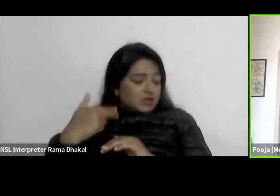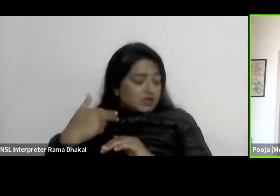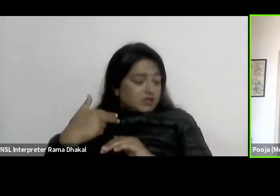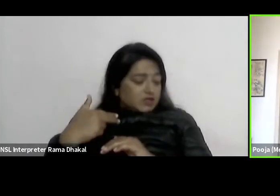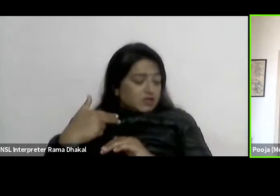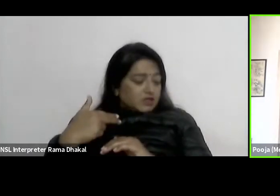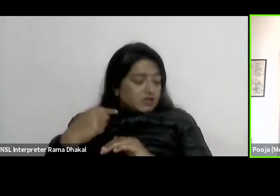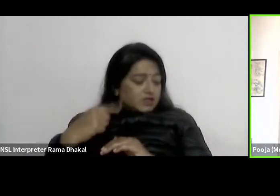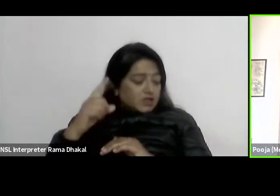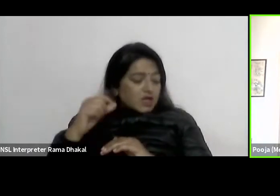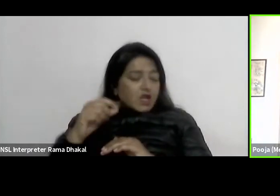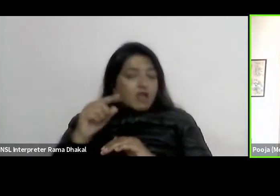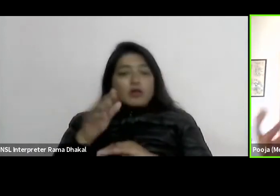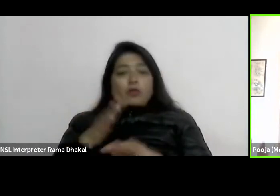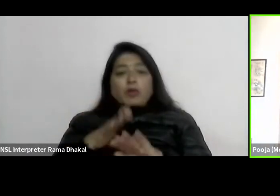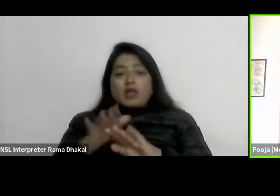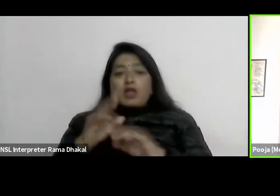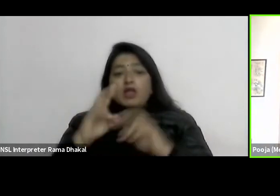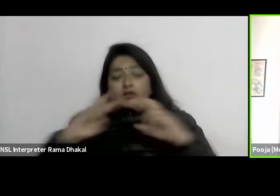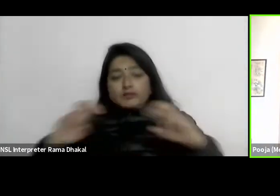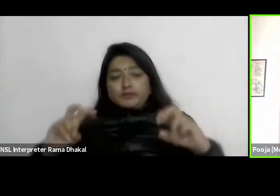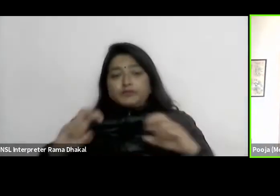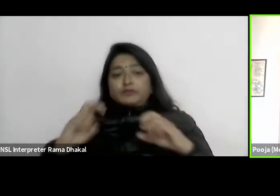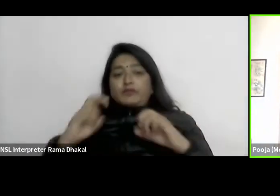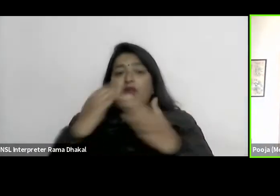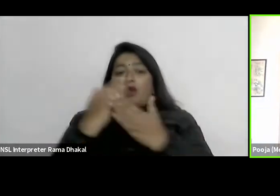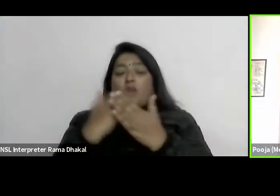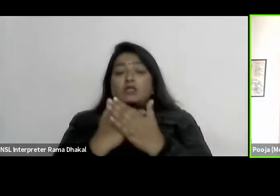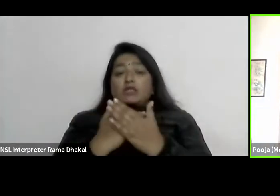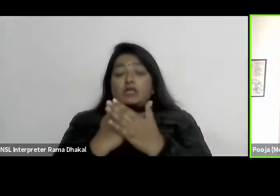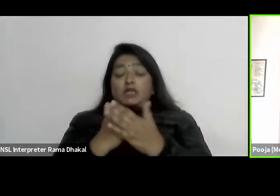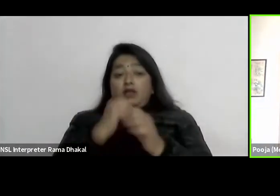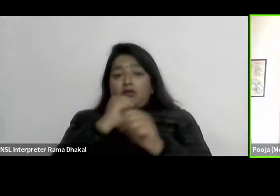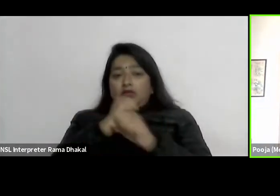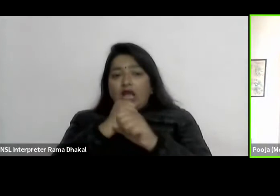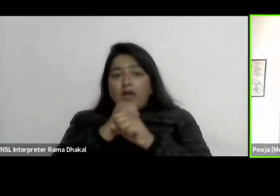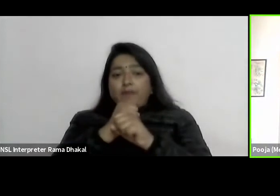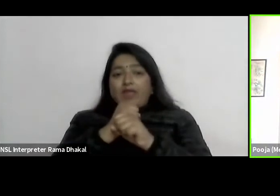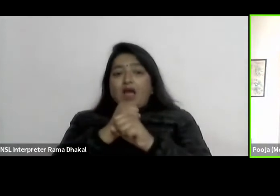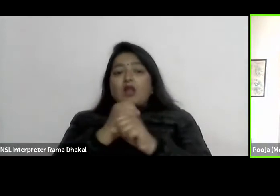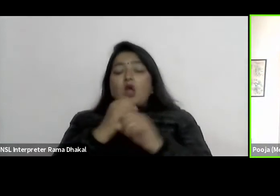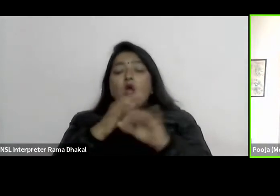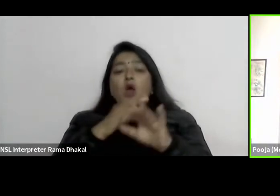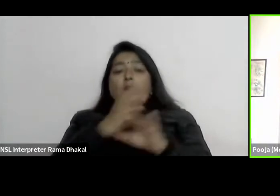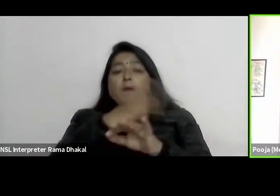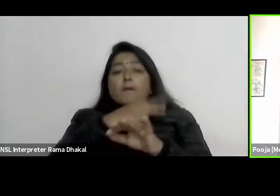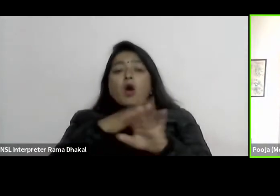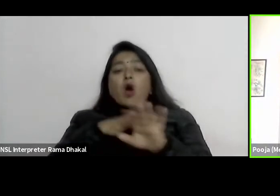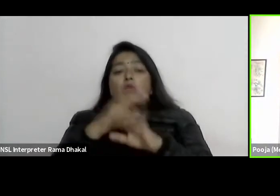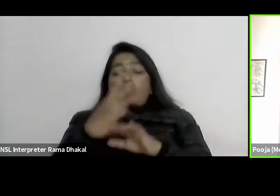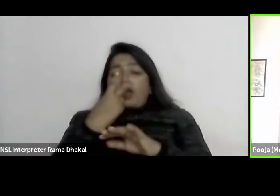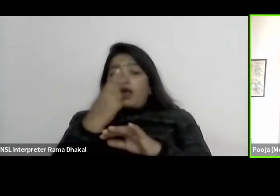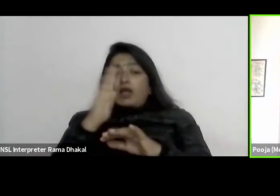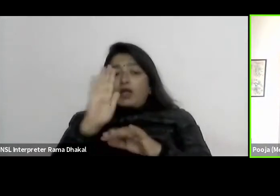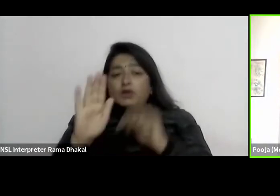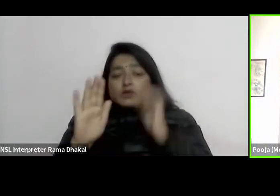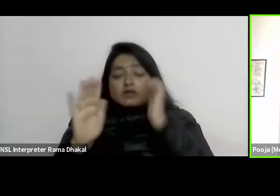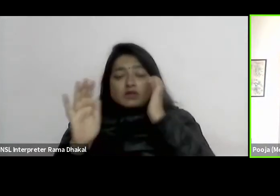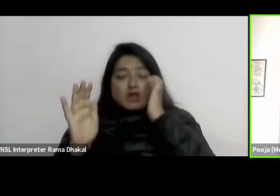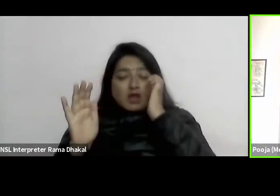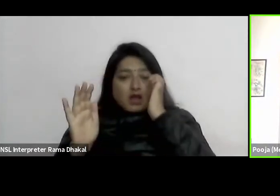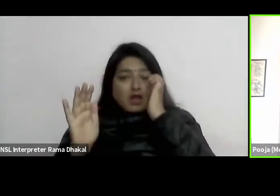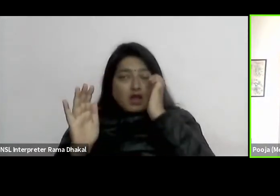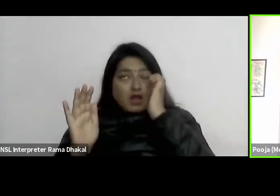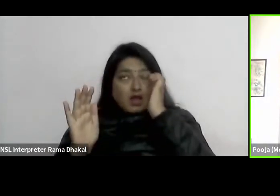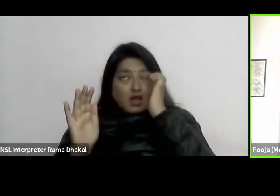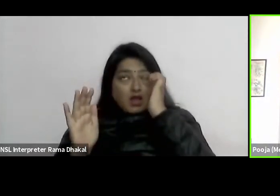for your analysis around how it's looking at labor, and also the sort of almost like a disjunction between an